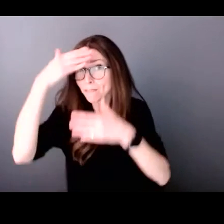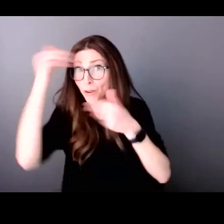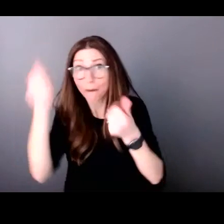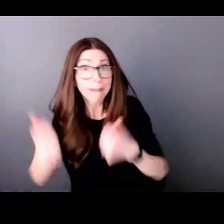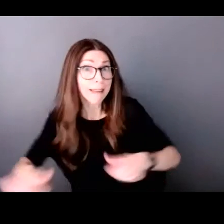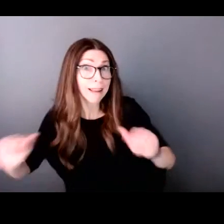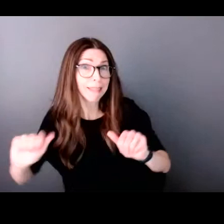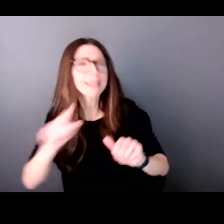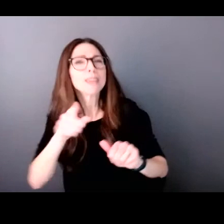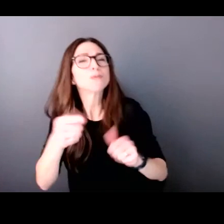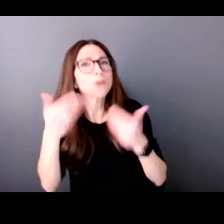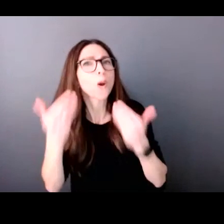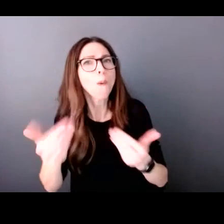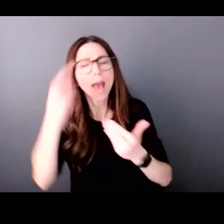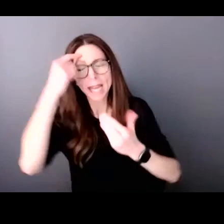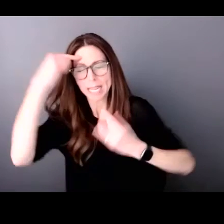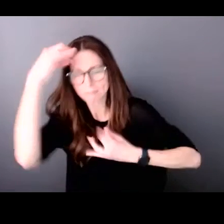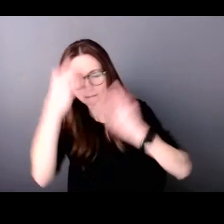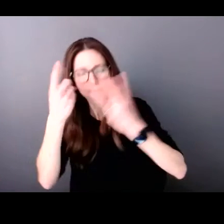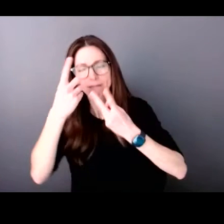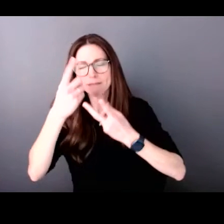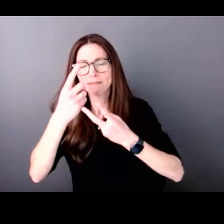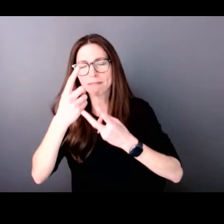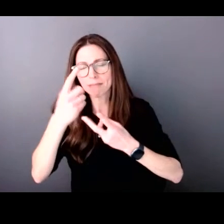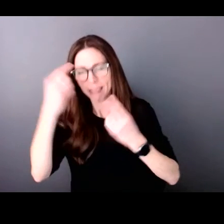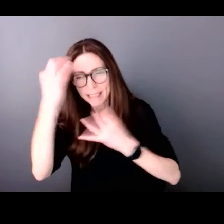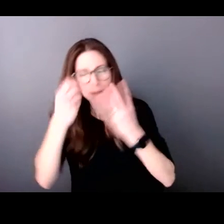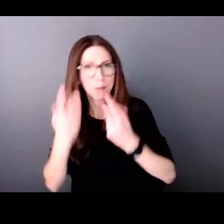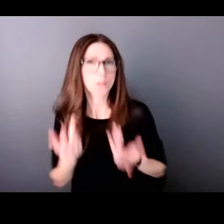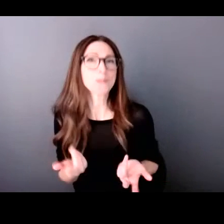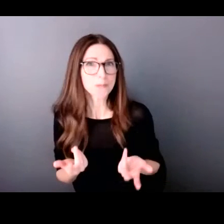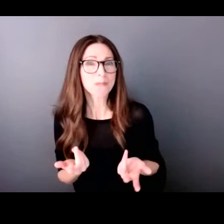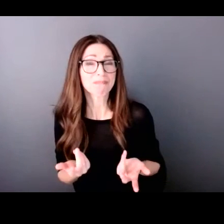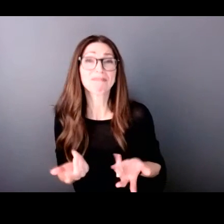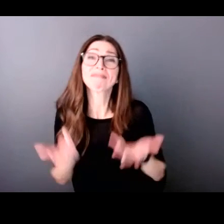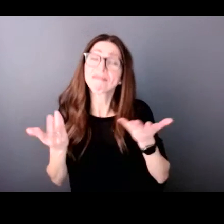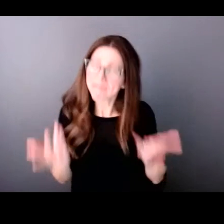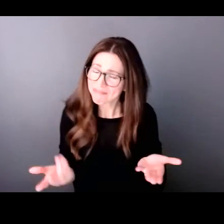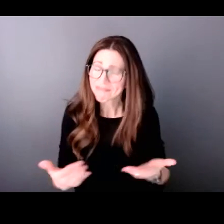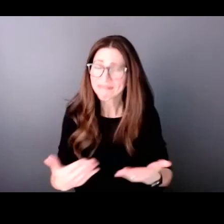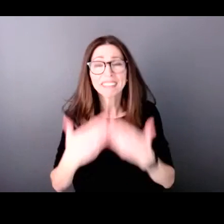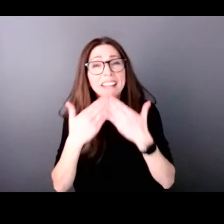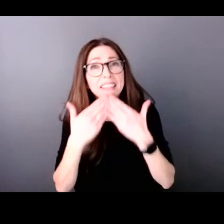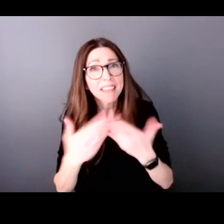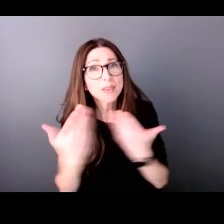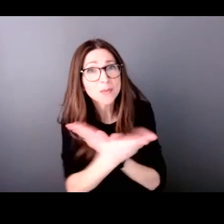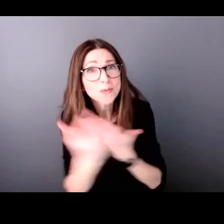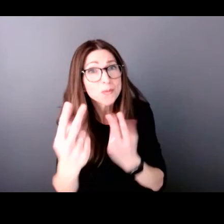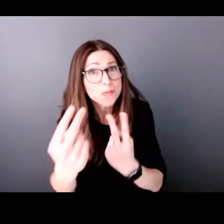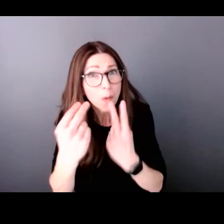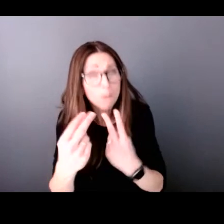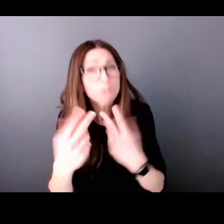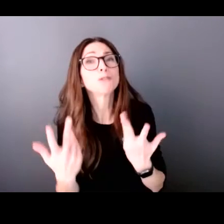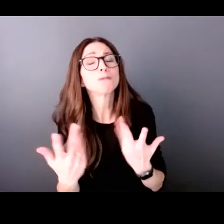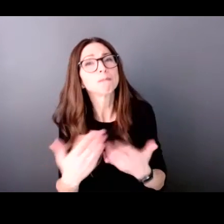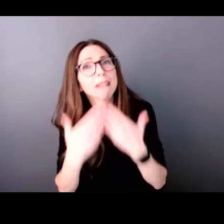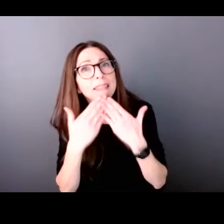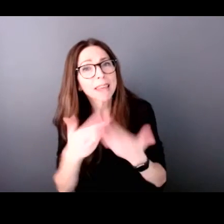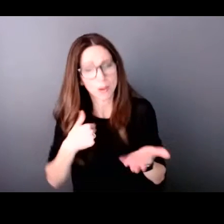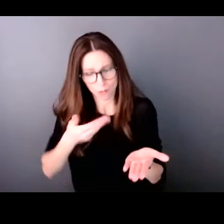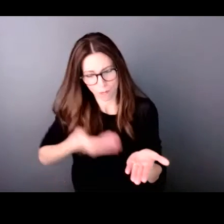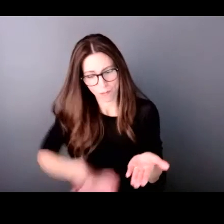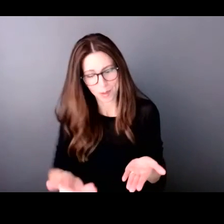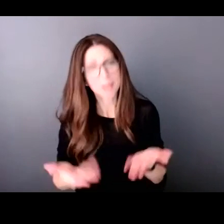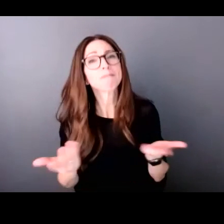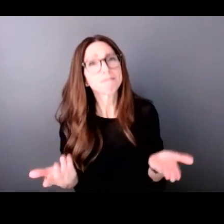minds. I send my thanks to those who invited me to be here today to raise up these few words, to share these few words. And I send my